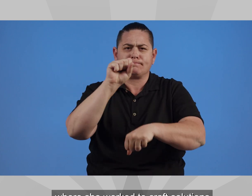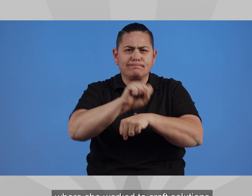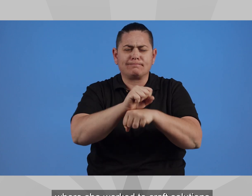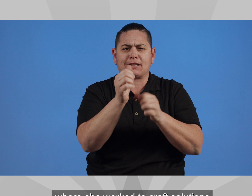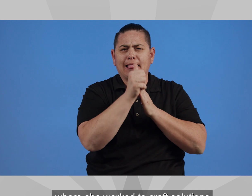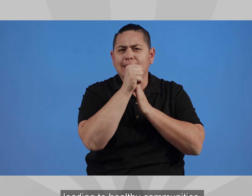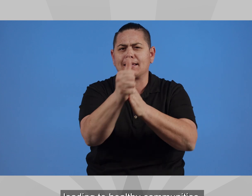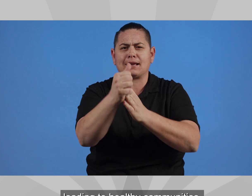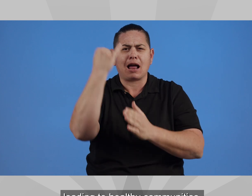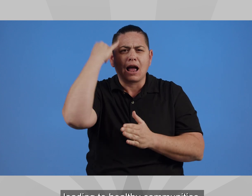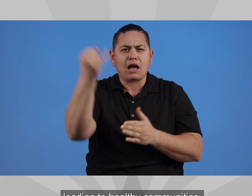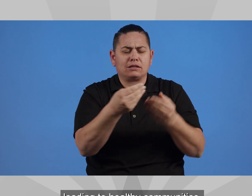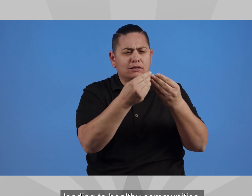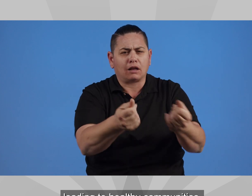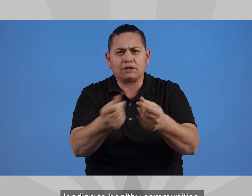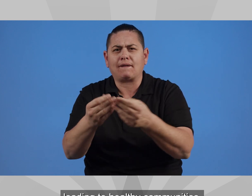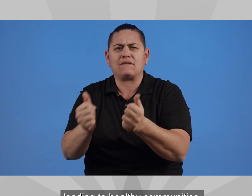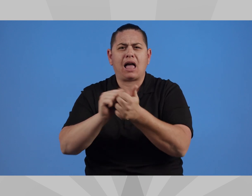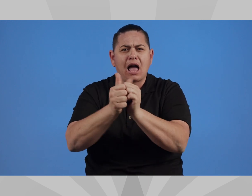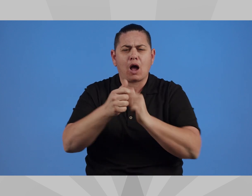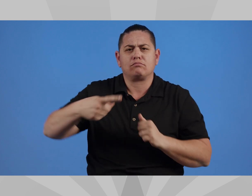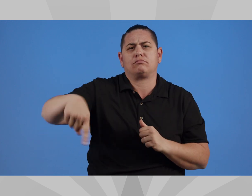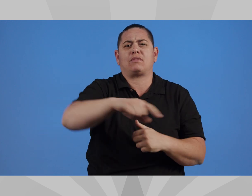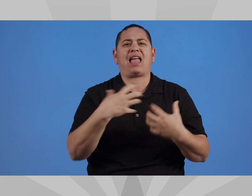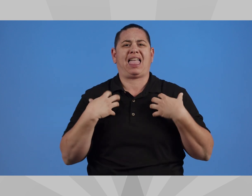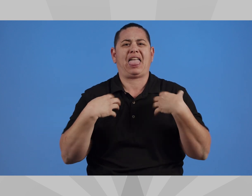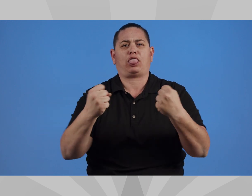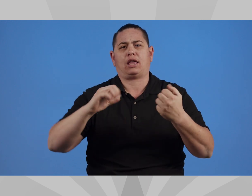craft solutions leading to healthy communities.